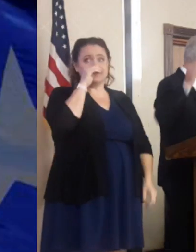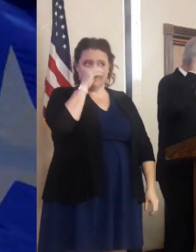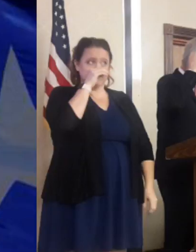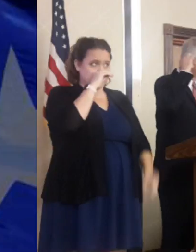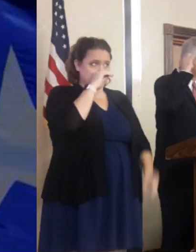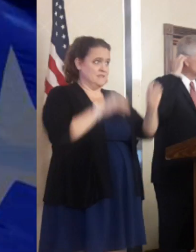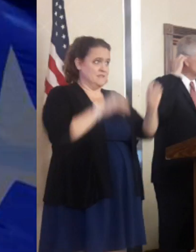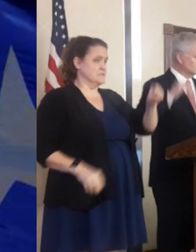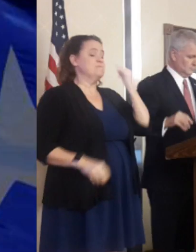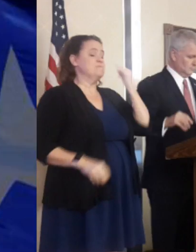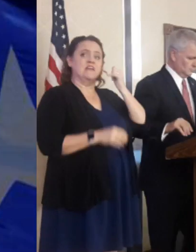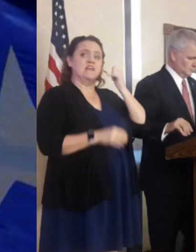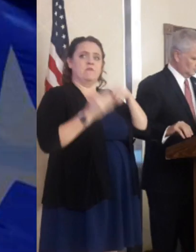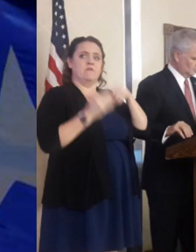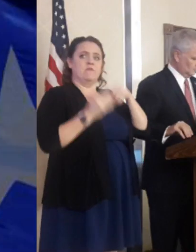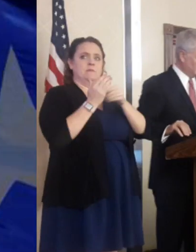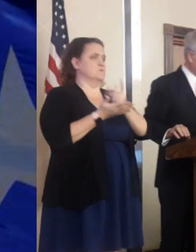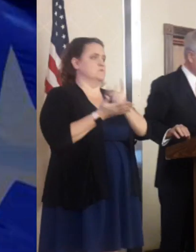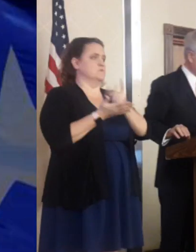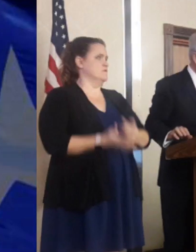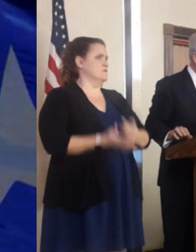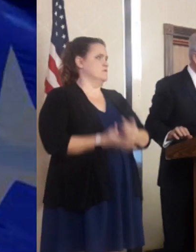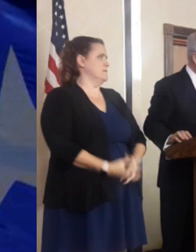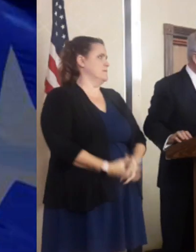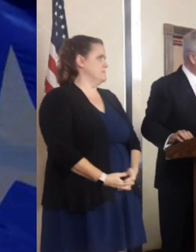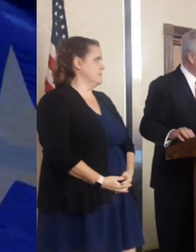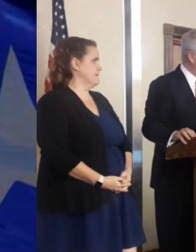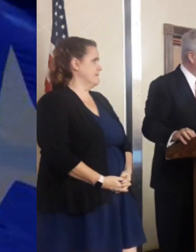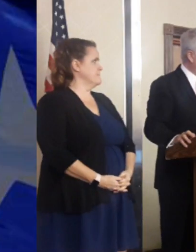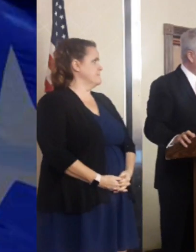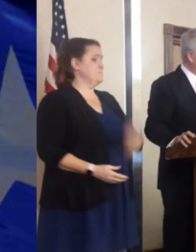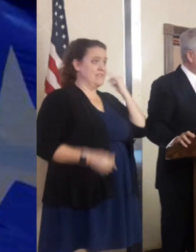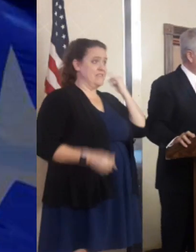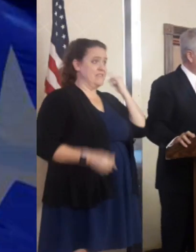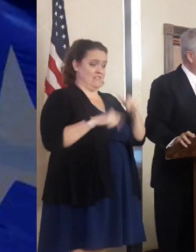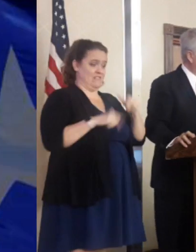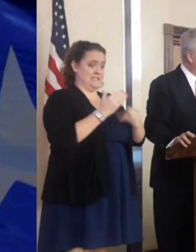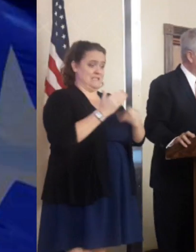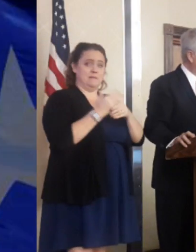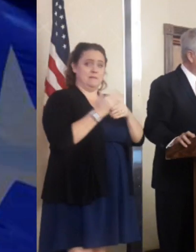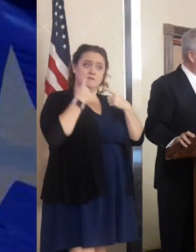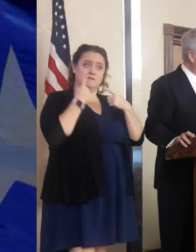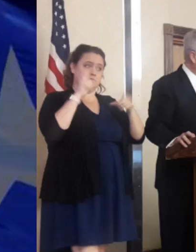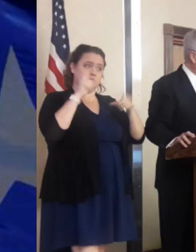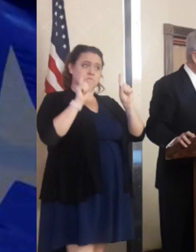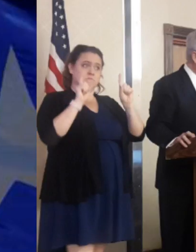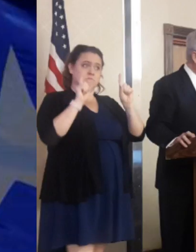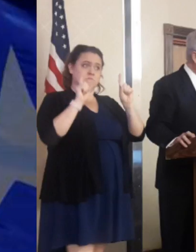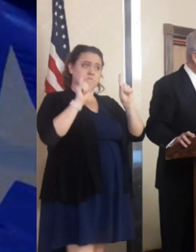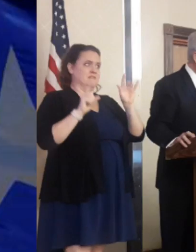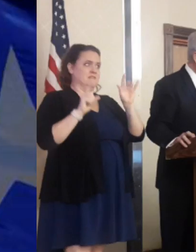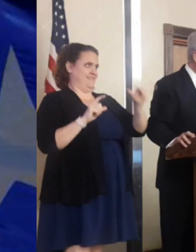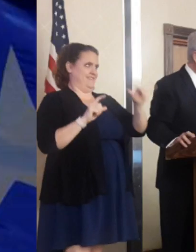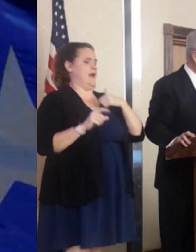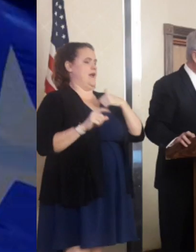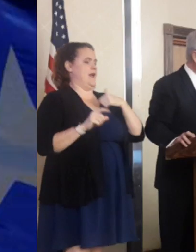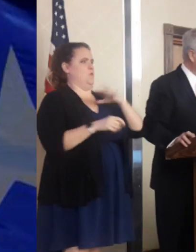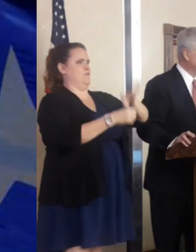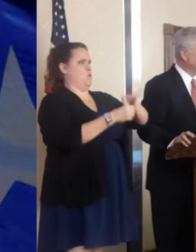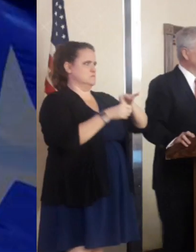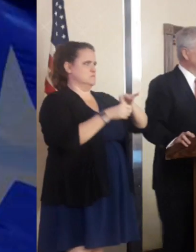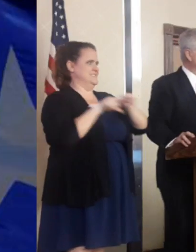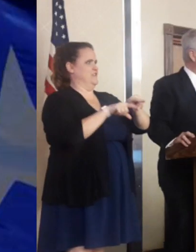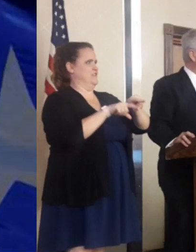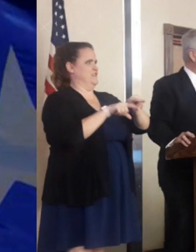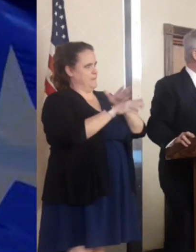approved. Yes. If this amendment carries, that will then be what we're going to vote on when we vote on the main vote.